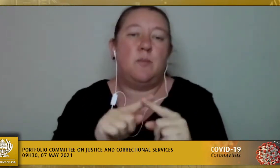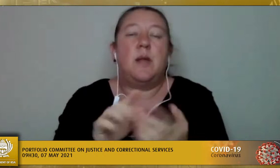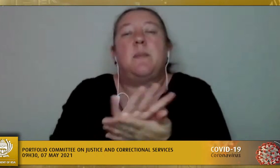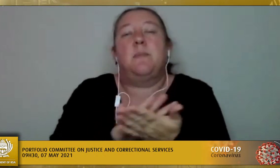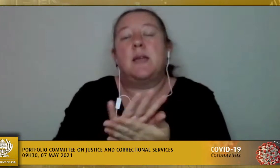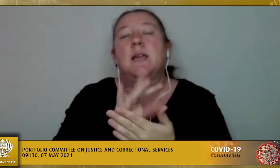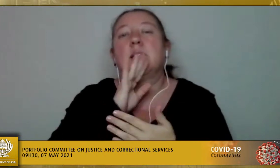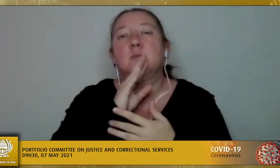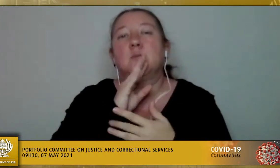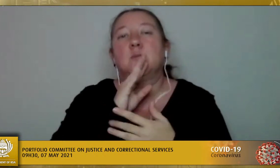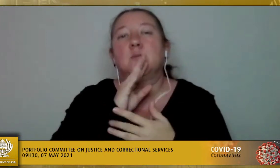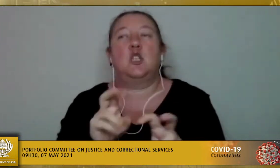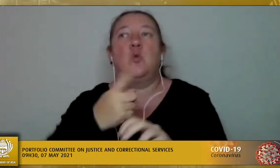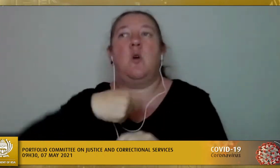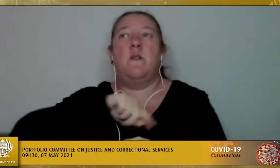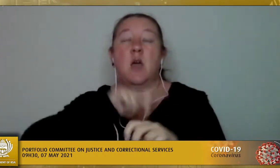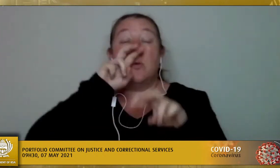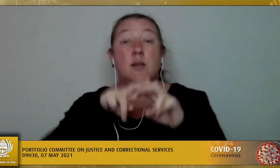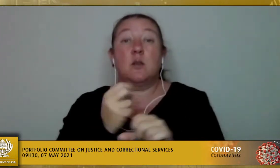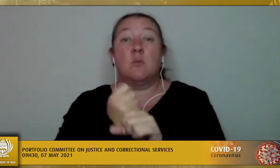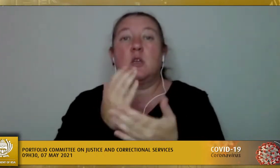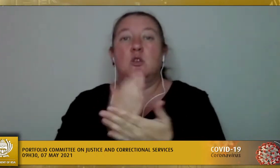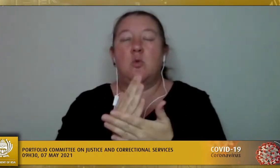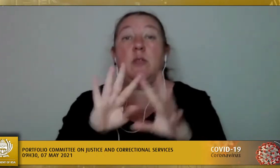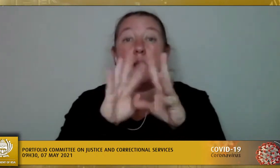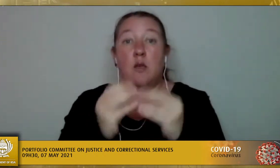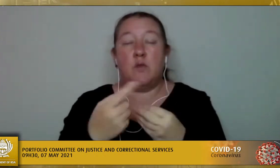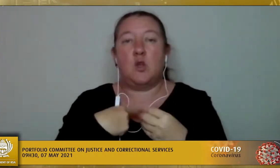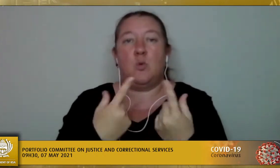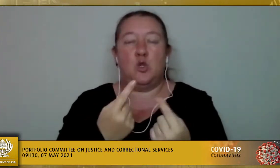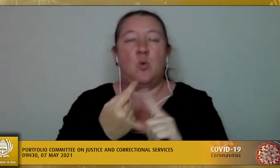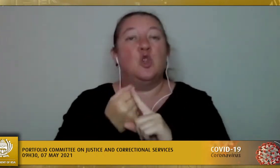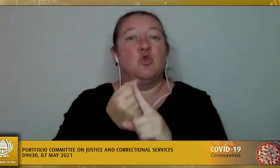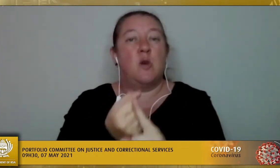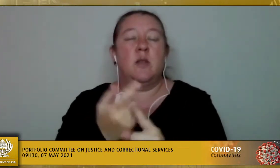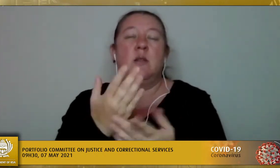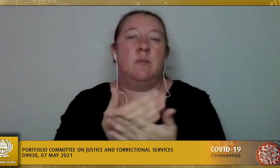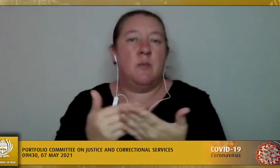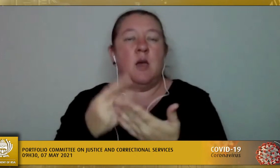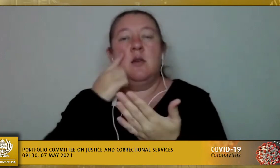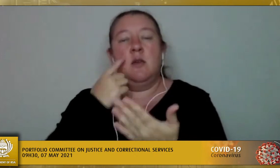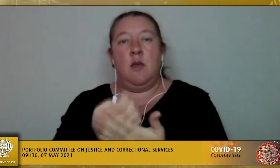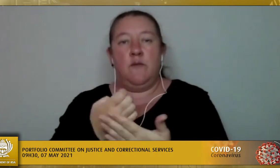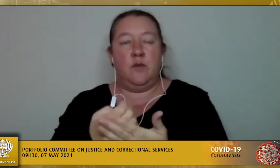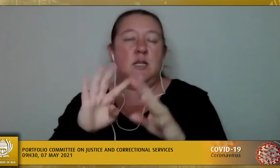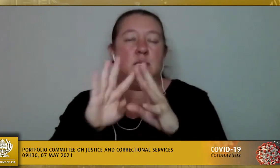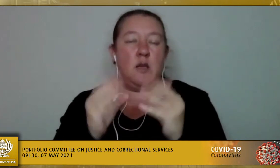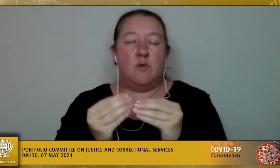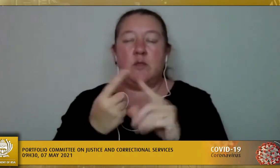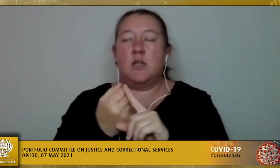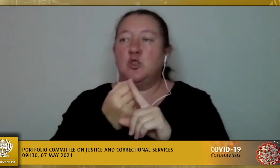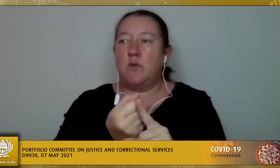the issue of our need to make sure that everything we do is driven by evidence everything is driven um by the latest research